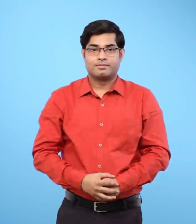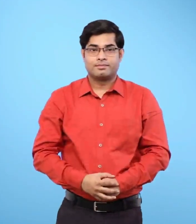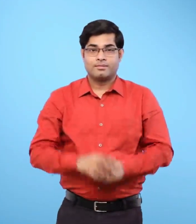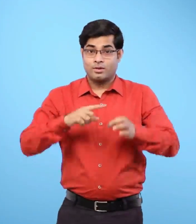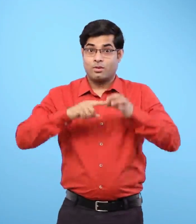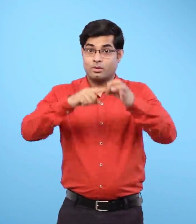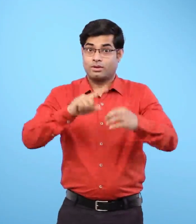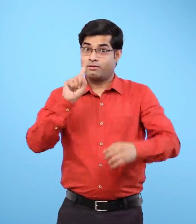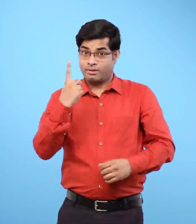75. Question 1.